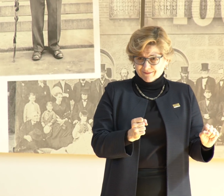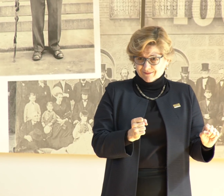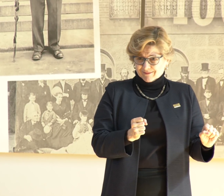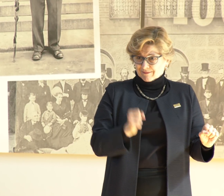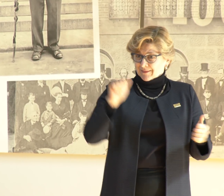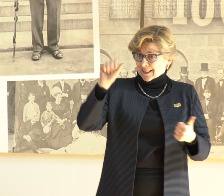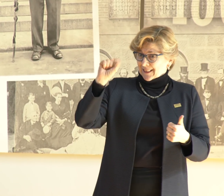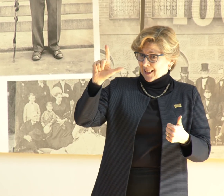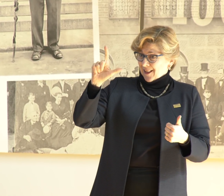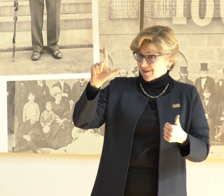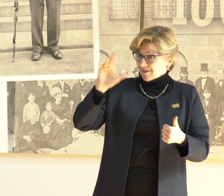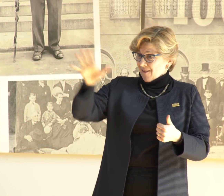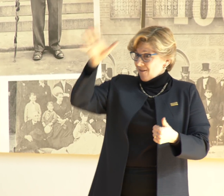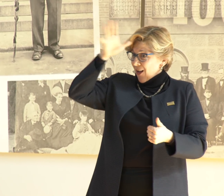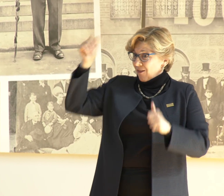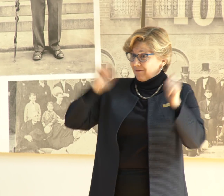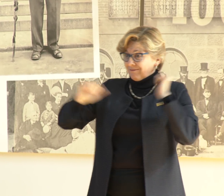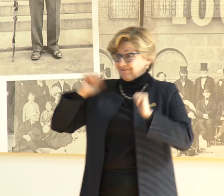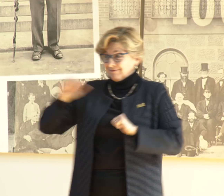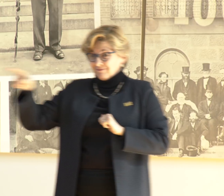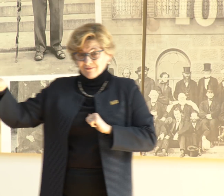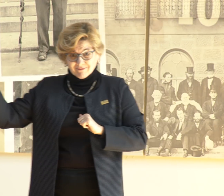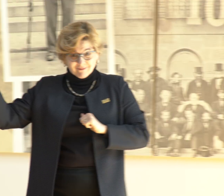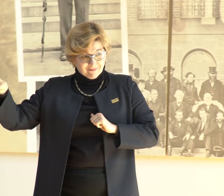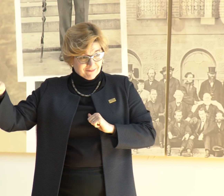with Bernard Bragg was very strong.